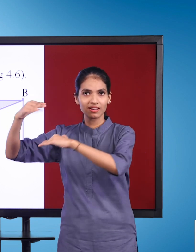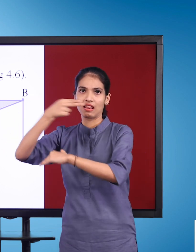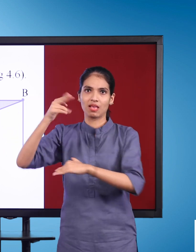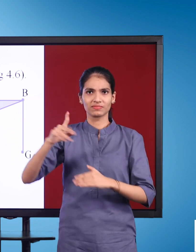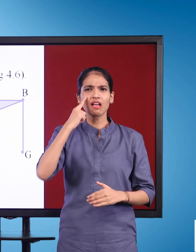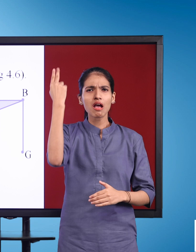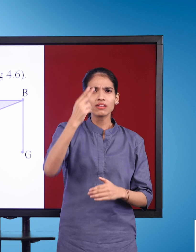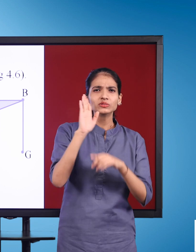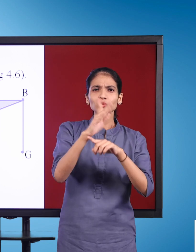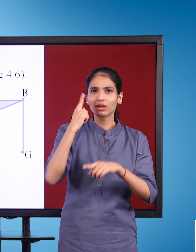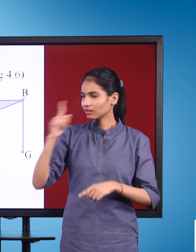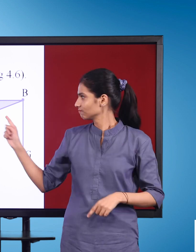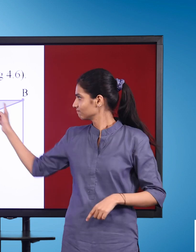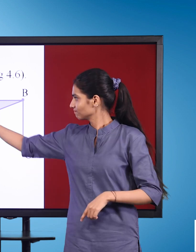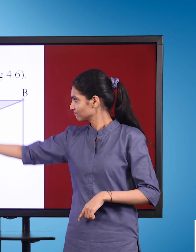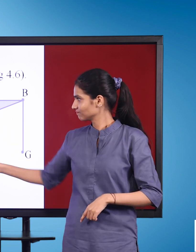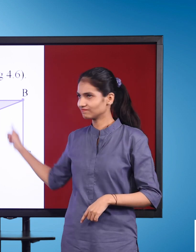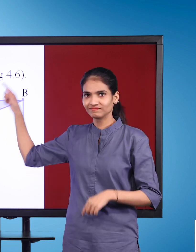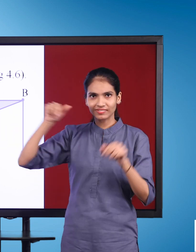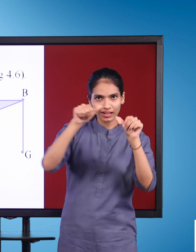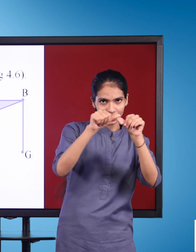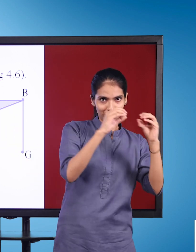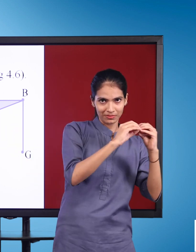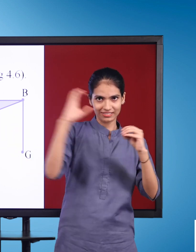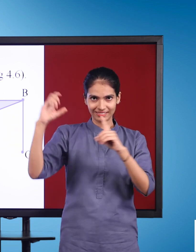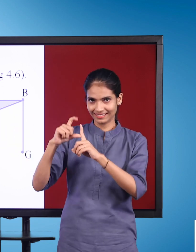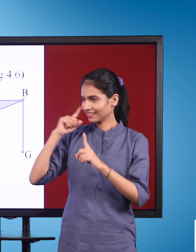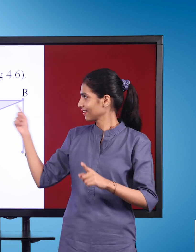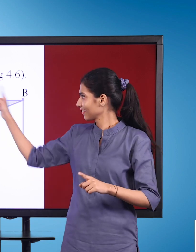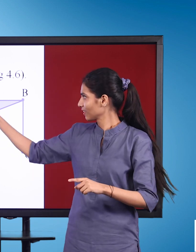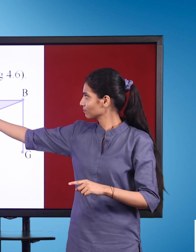Let us look at this table, figure 4.6.